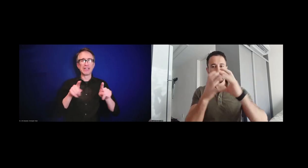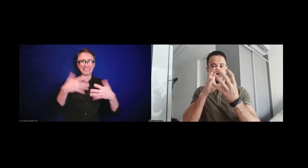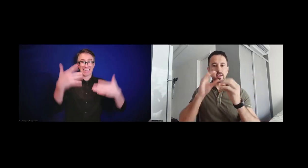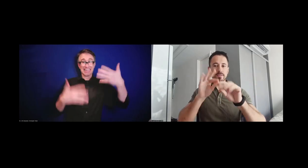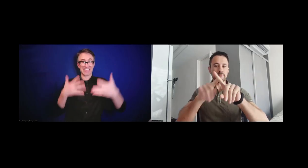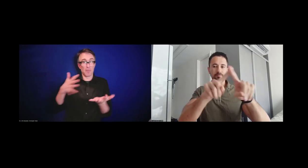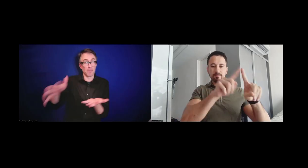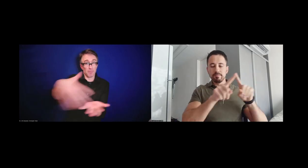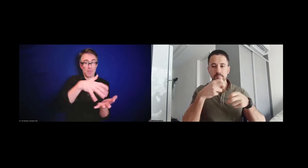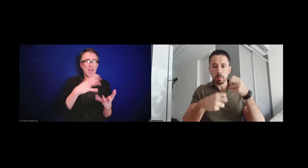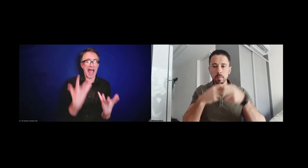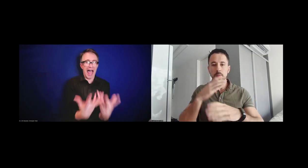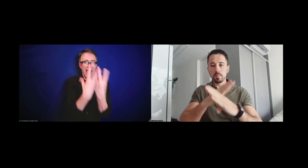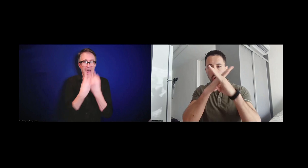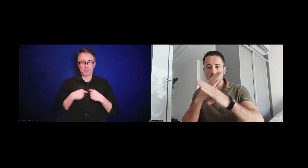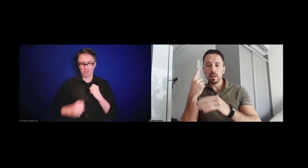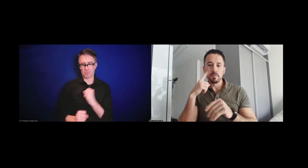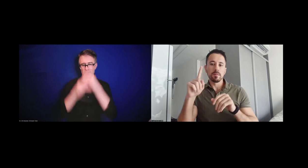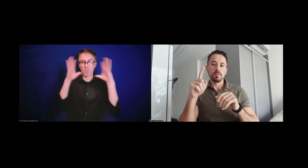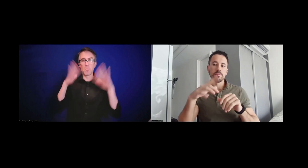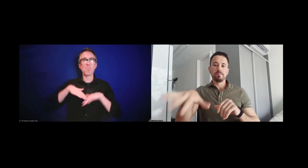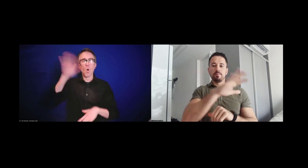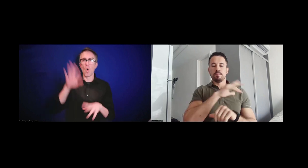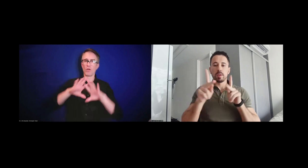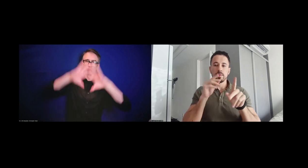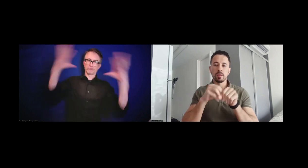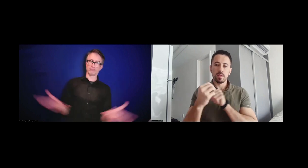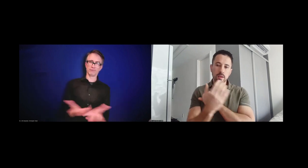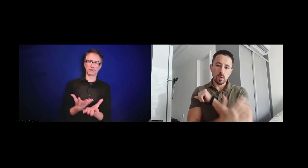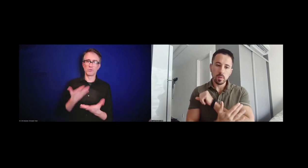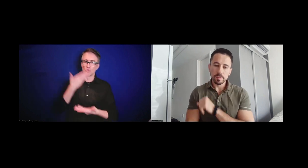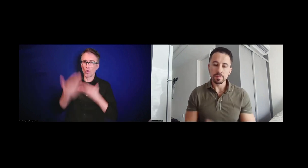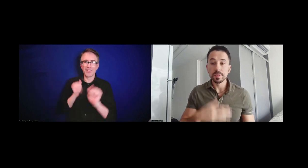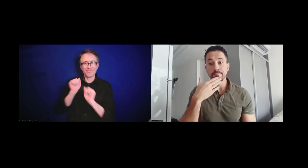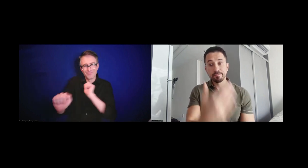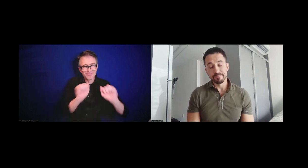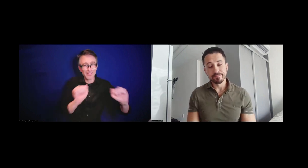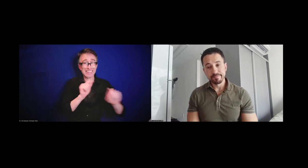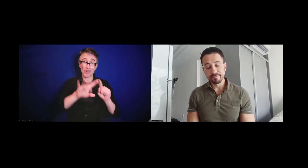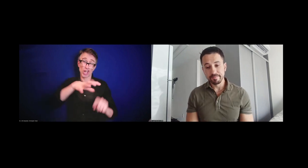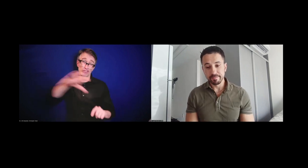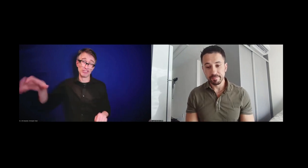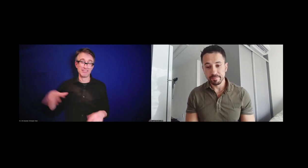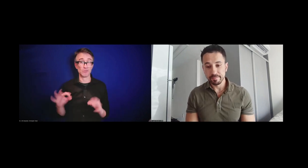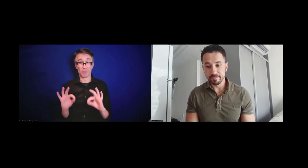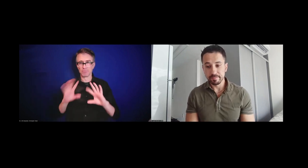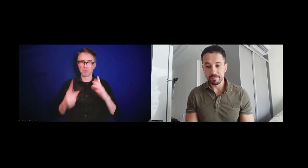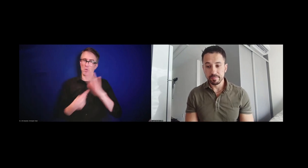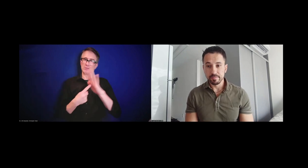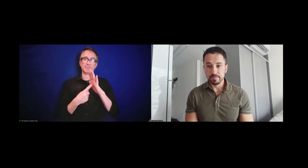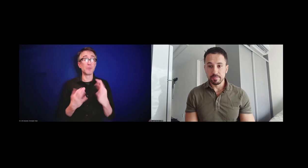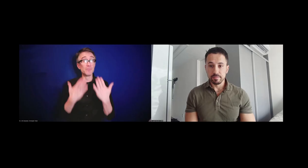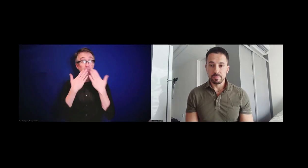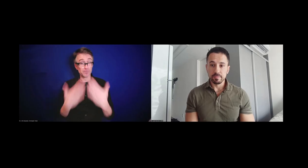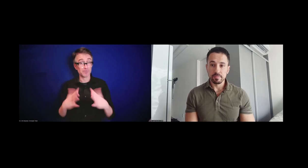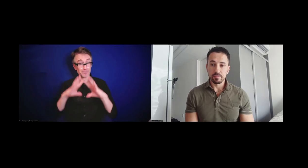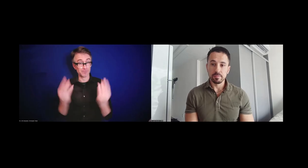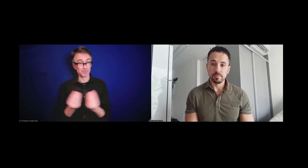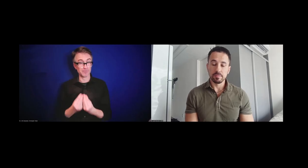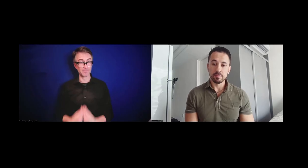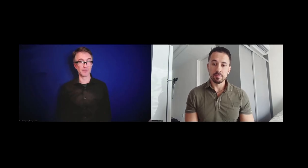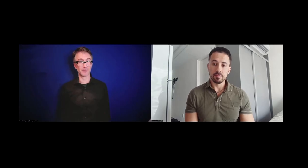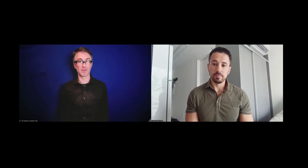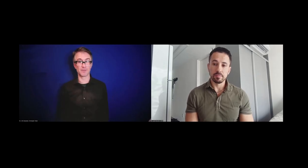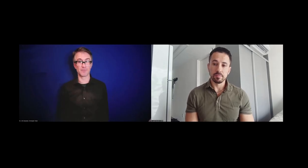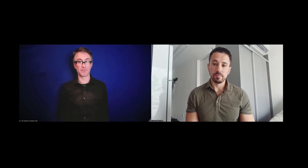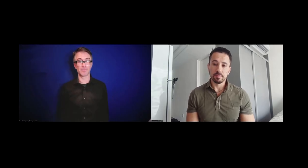So overall, the concept of just barriers that global deaf populations face within different countries are something that we're continually working